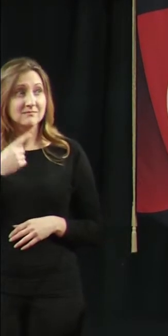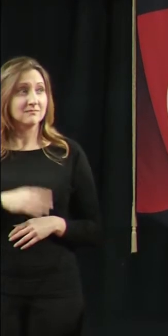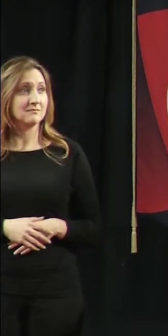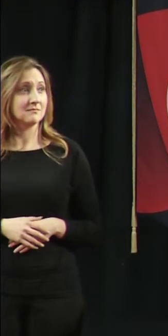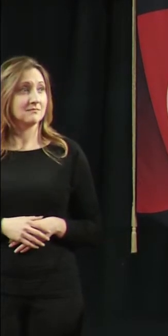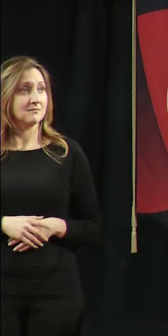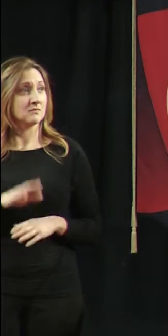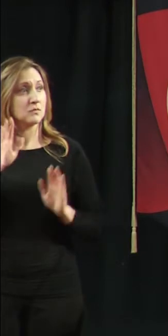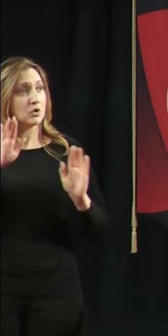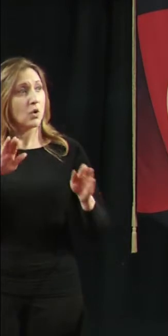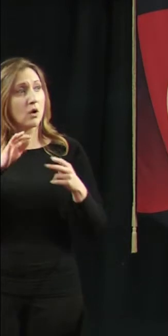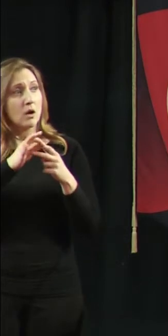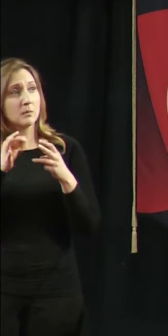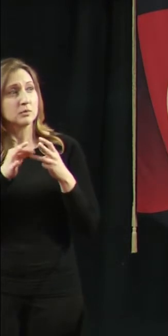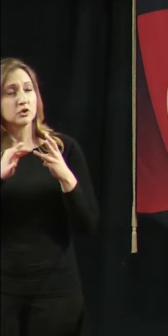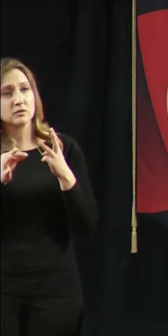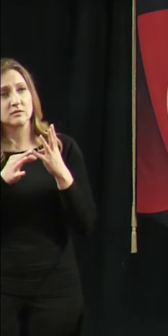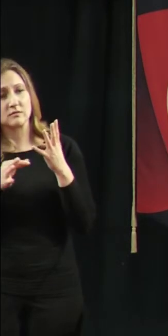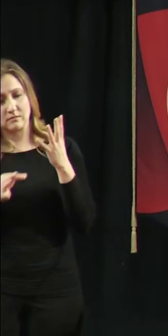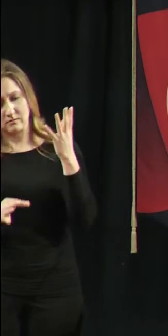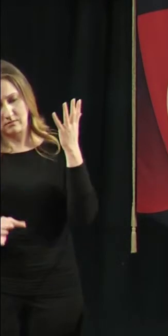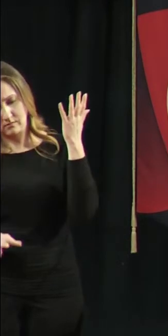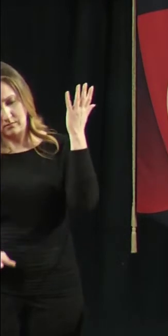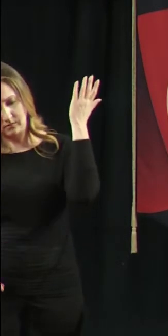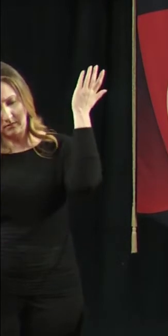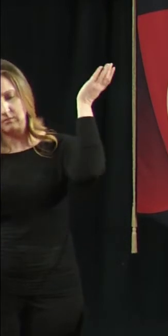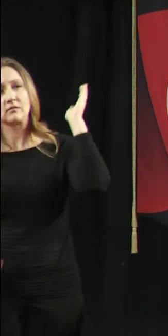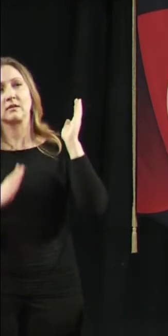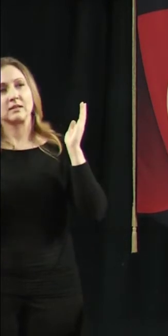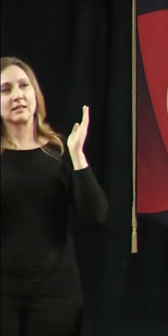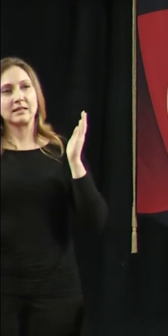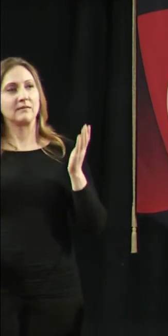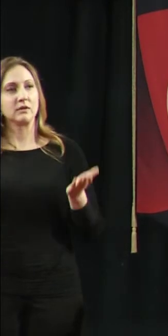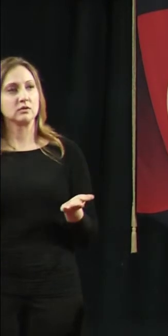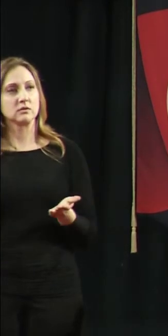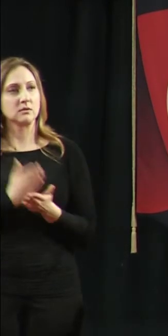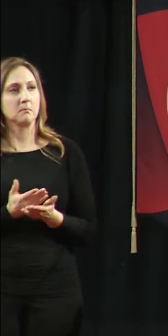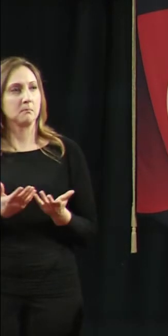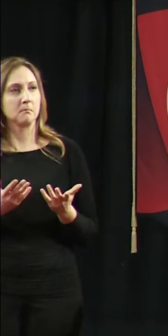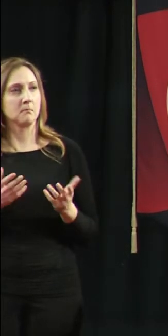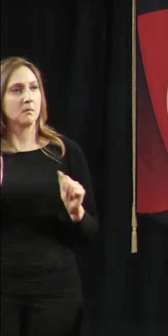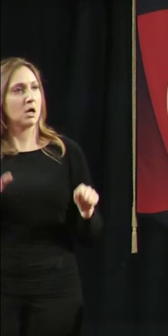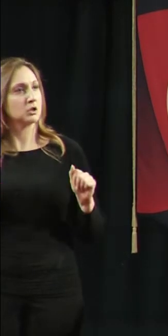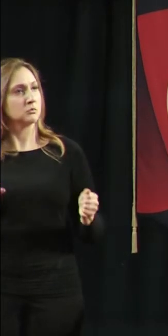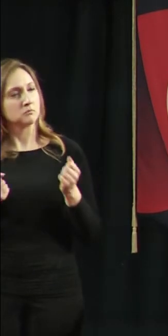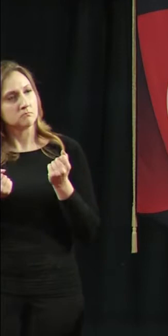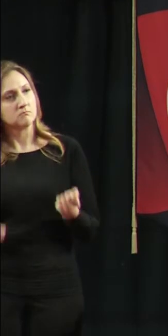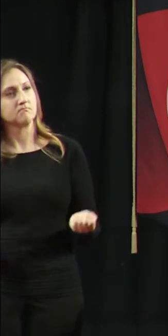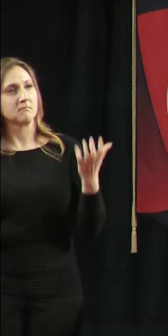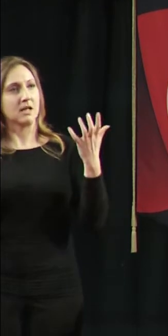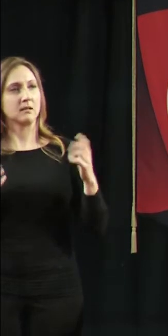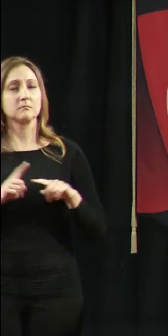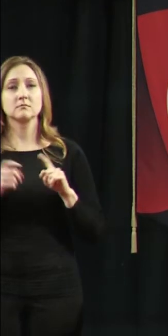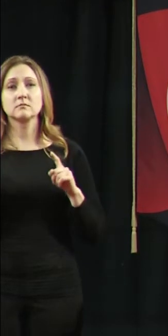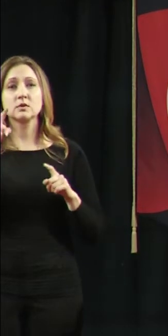the possibilities are endless. But these successes don't come